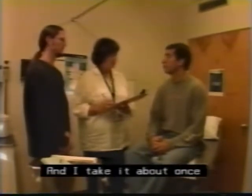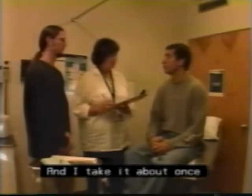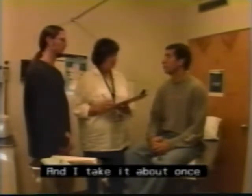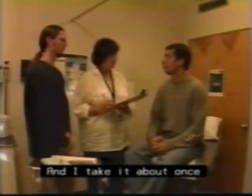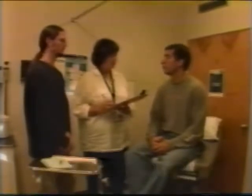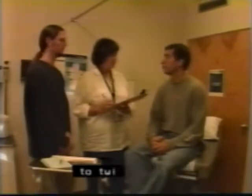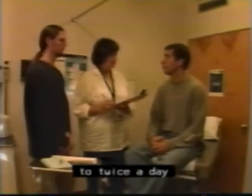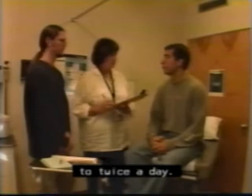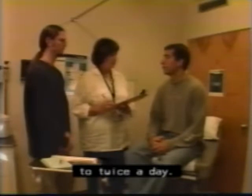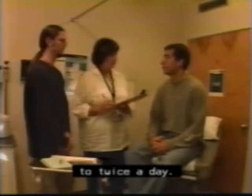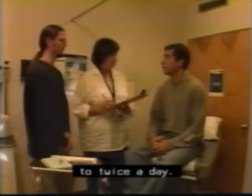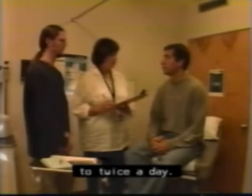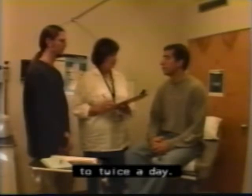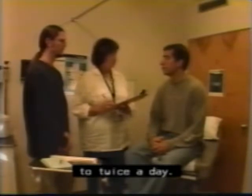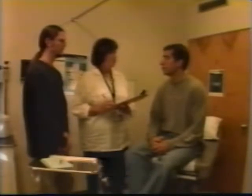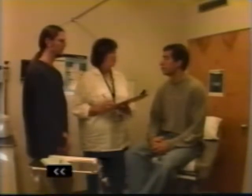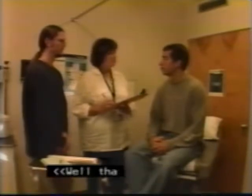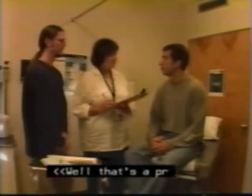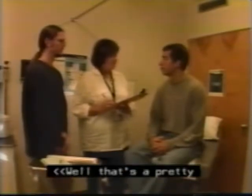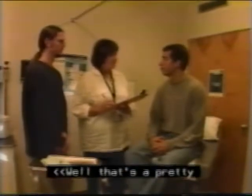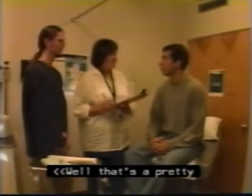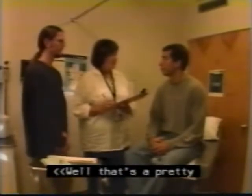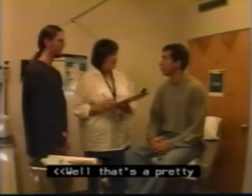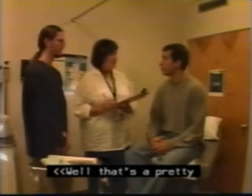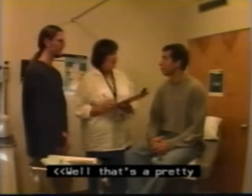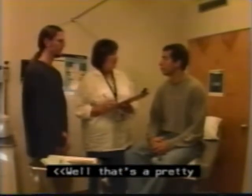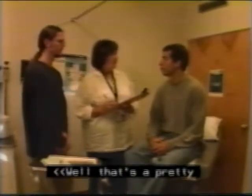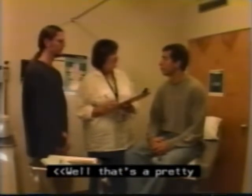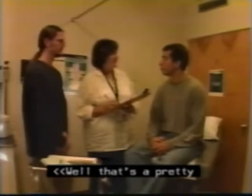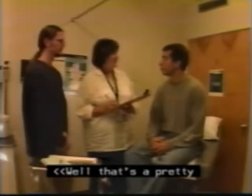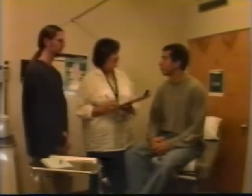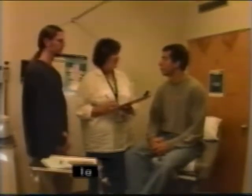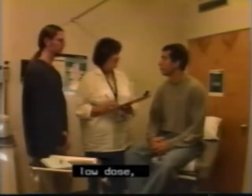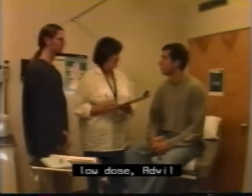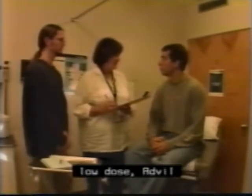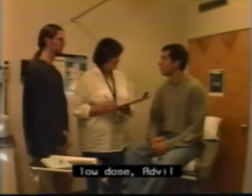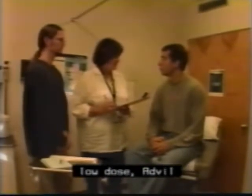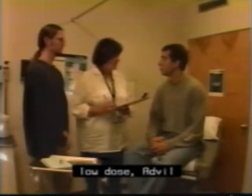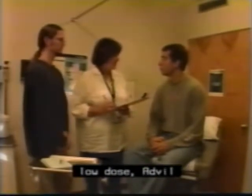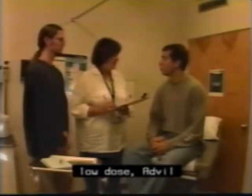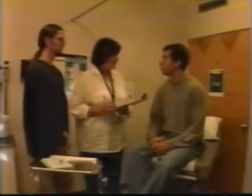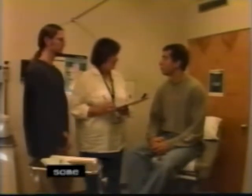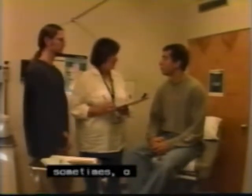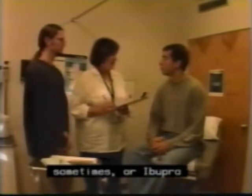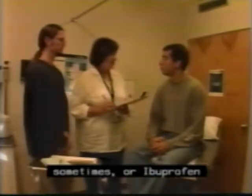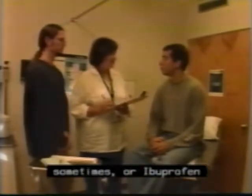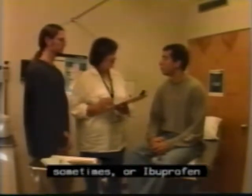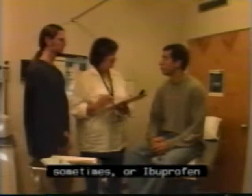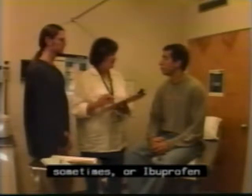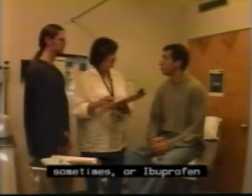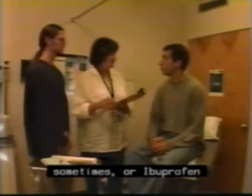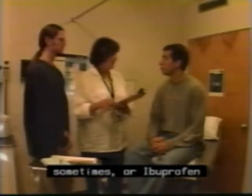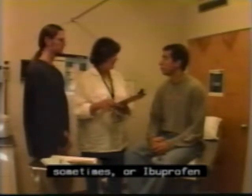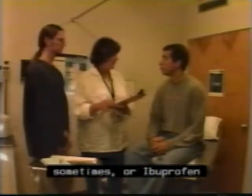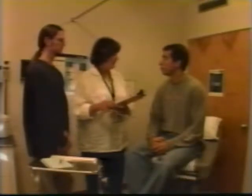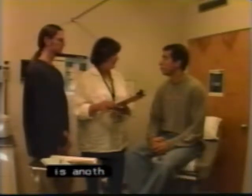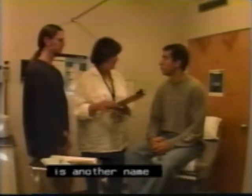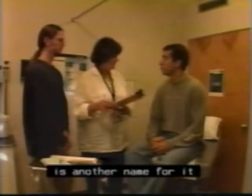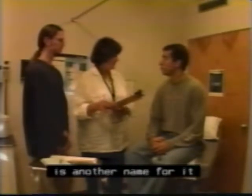about once to twice a day. Well, that's a pretty low dose. Advil sometimes, or ibuprofen is another